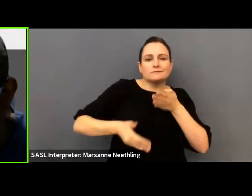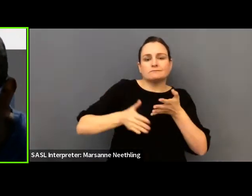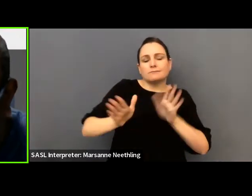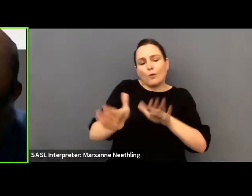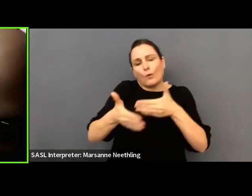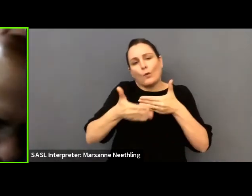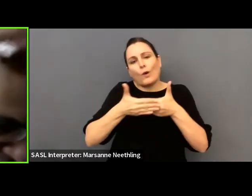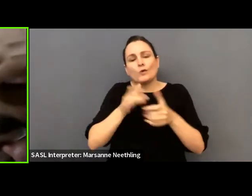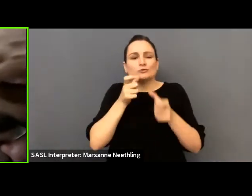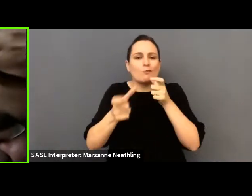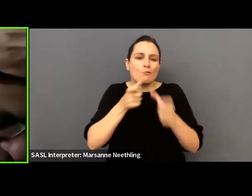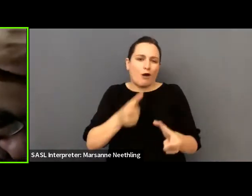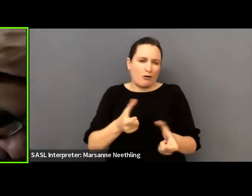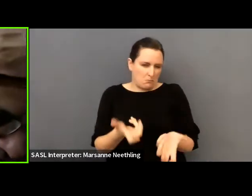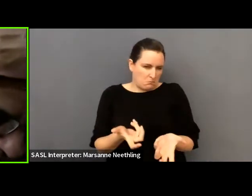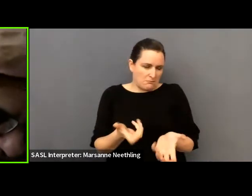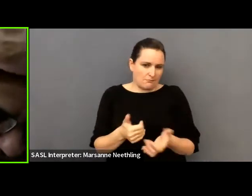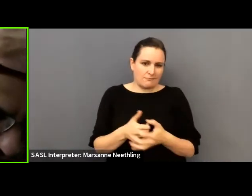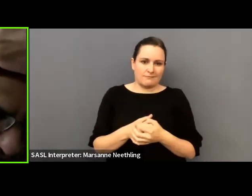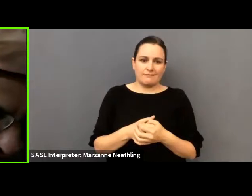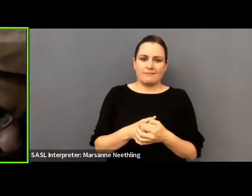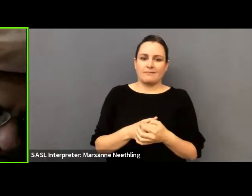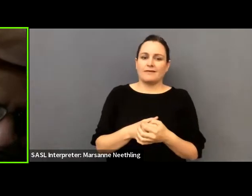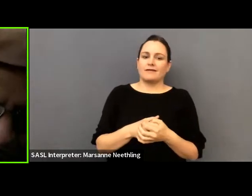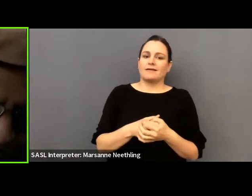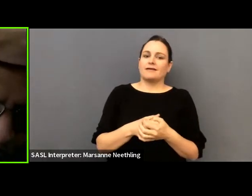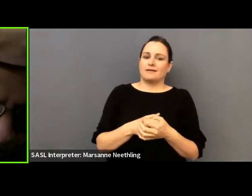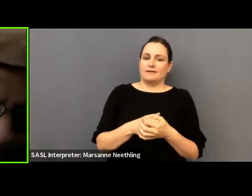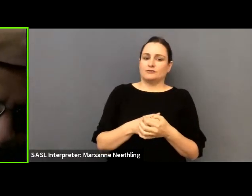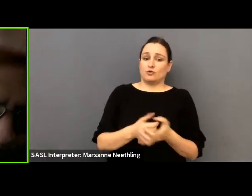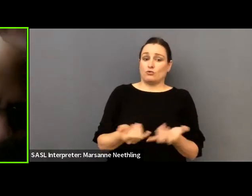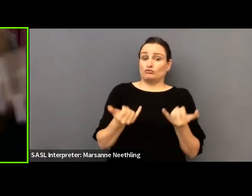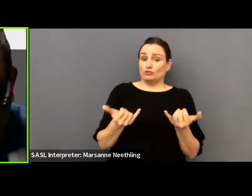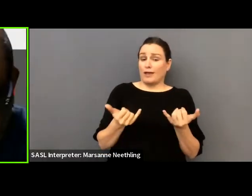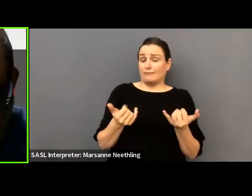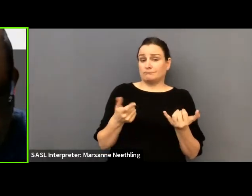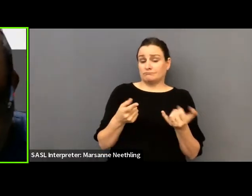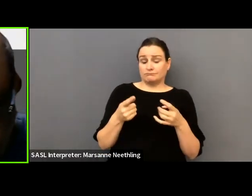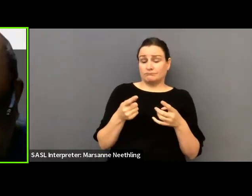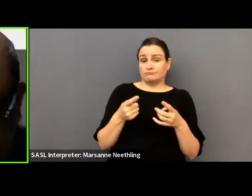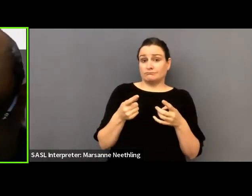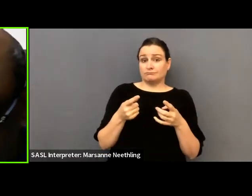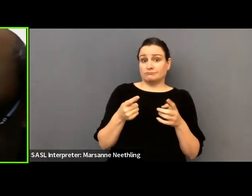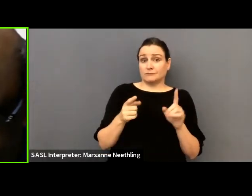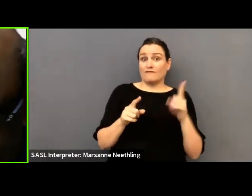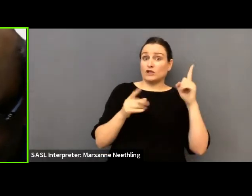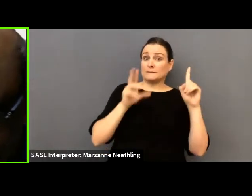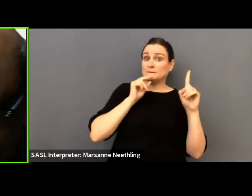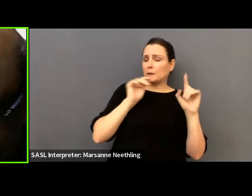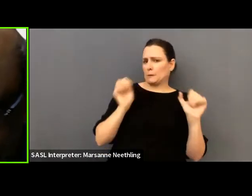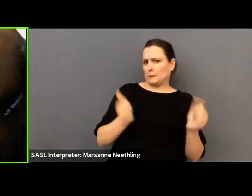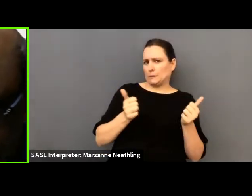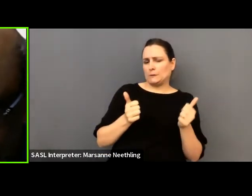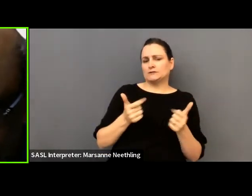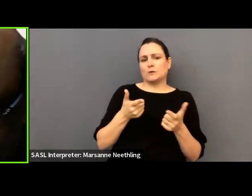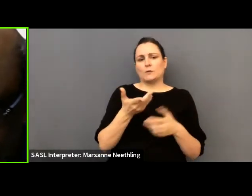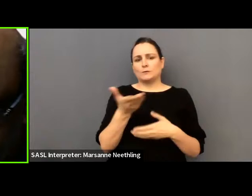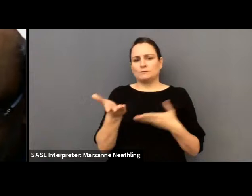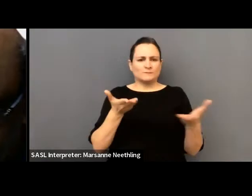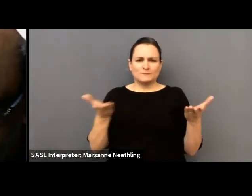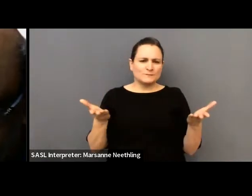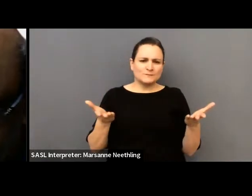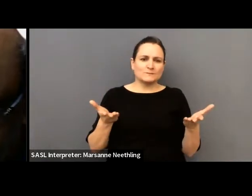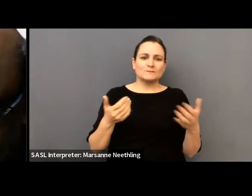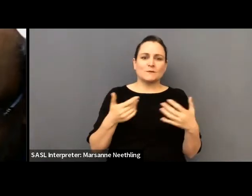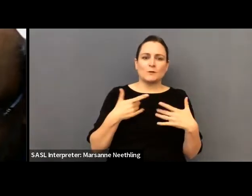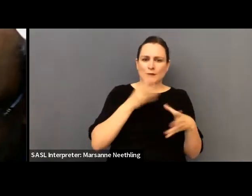good input from our keynote speaker today. So Tai, is there anybody else? No,